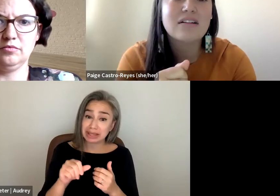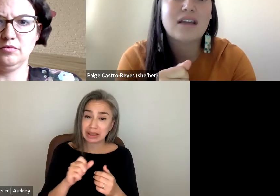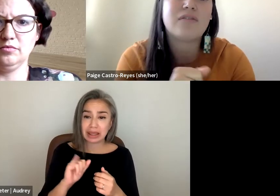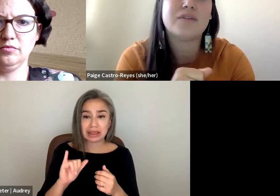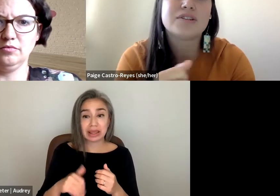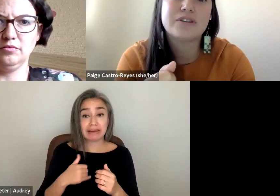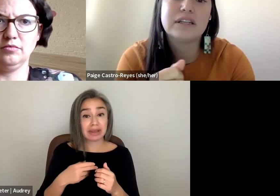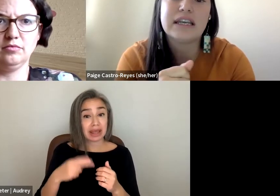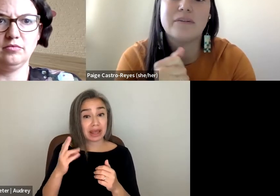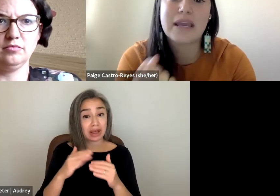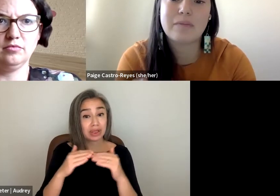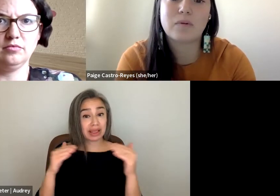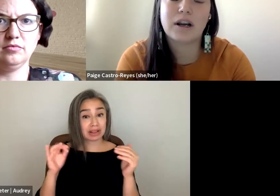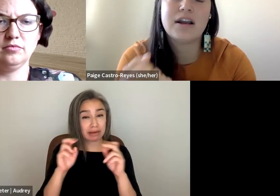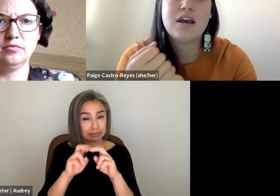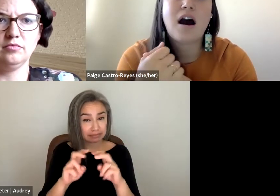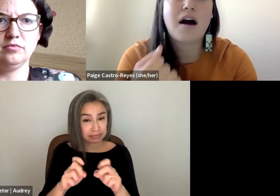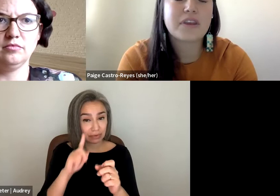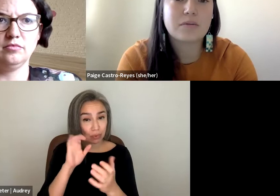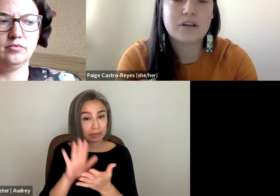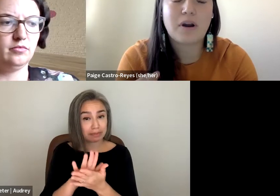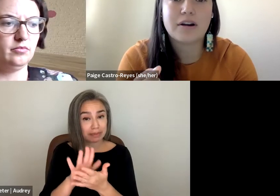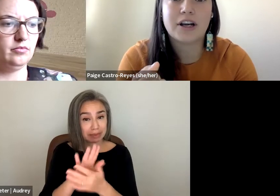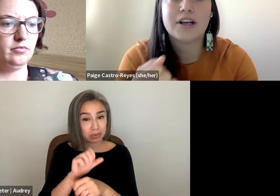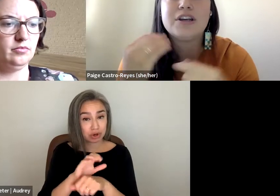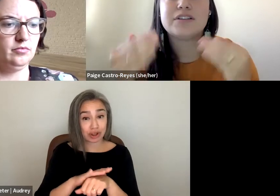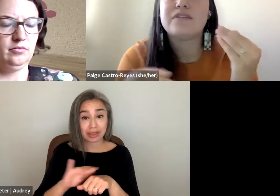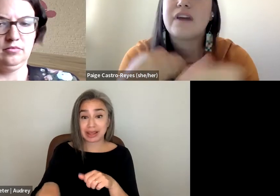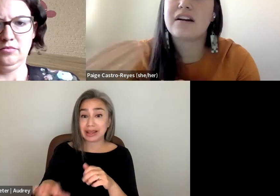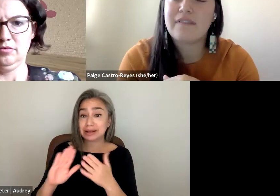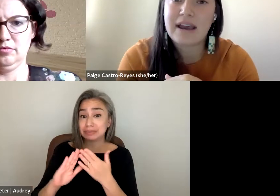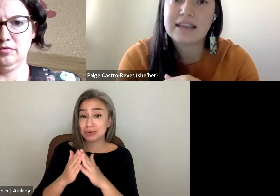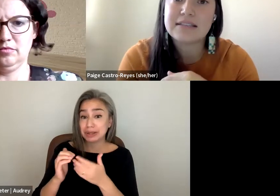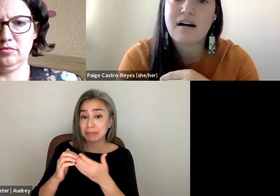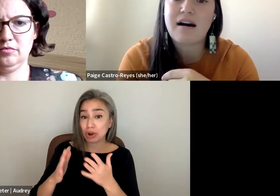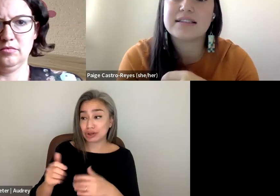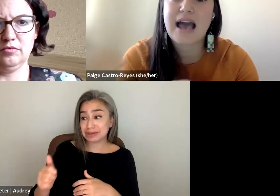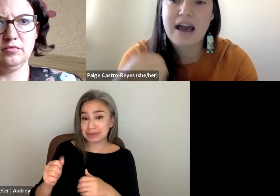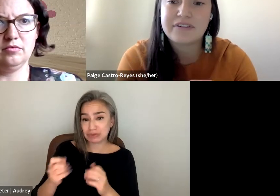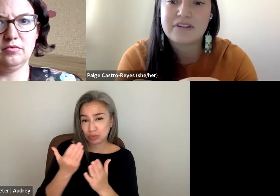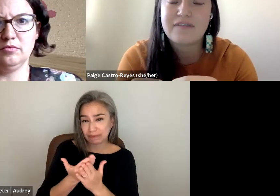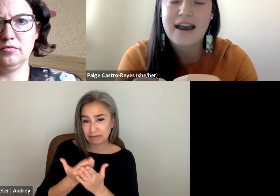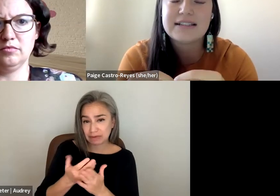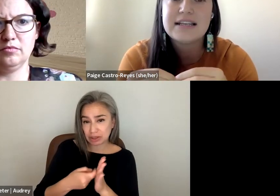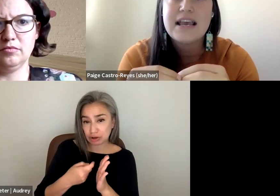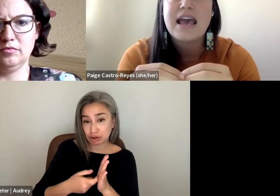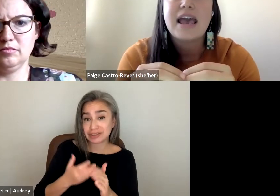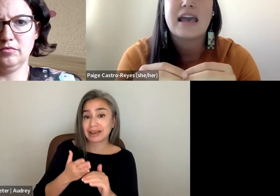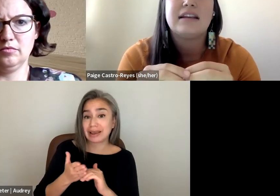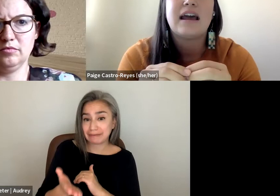is a higher level of scrutiny for paperwork on the community partner to verify these costs after the